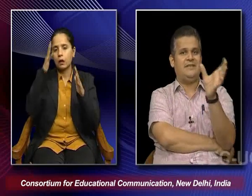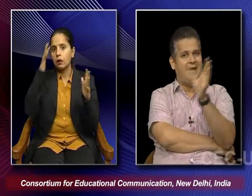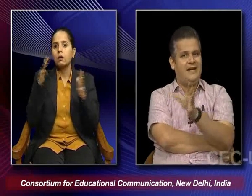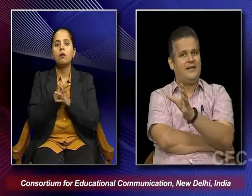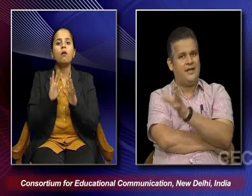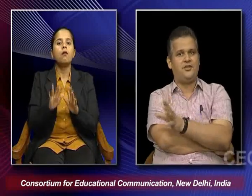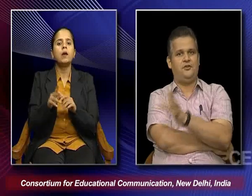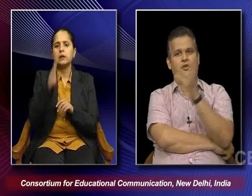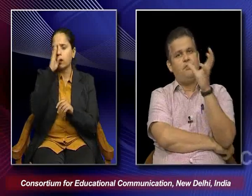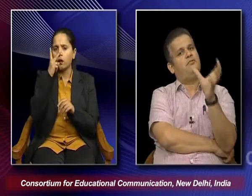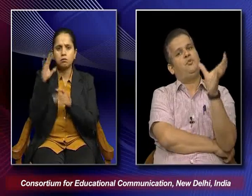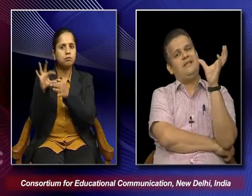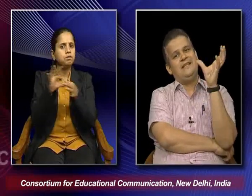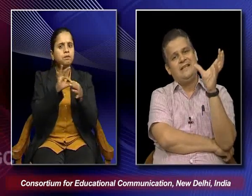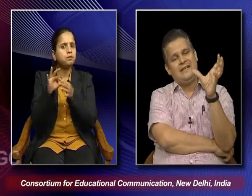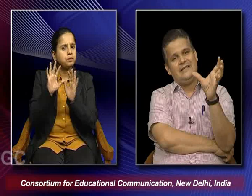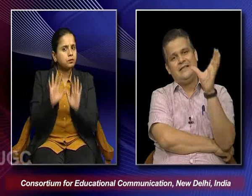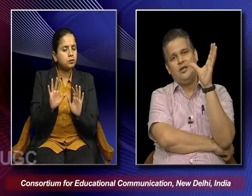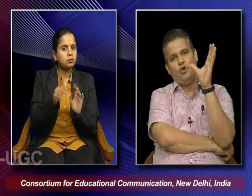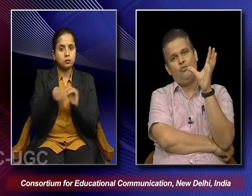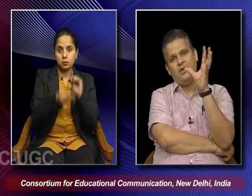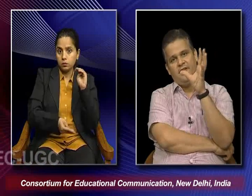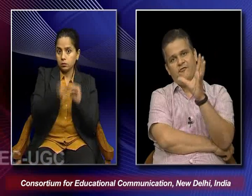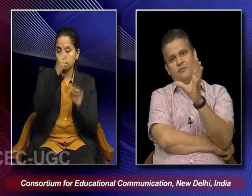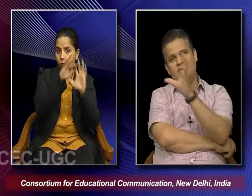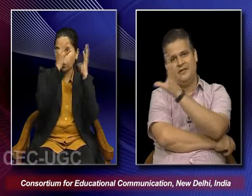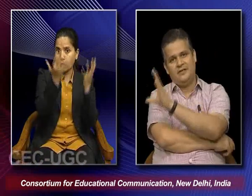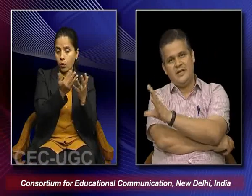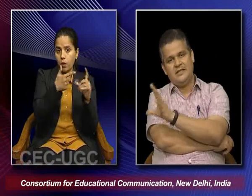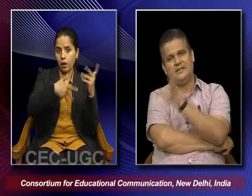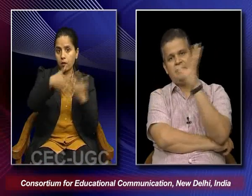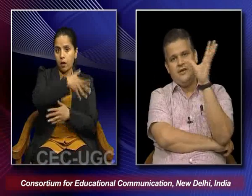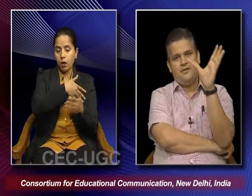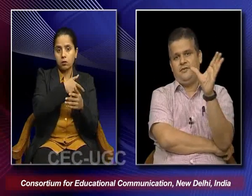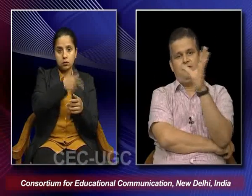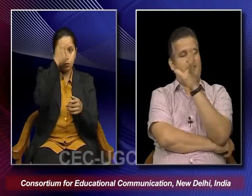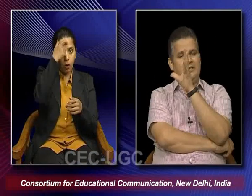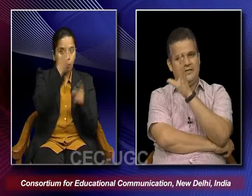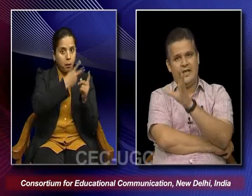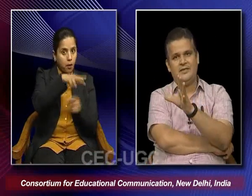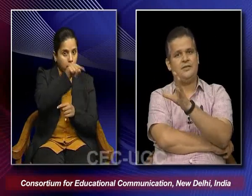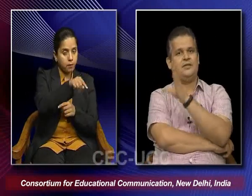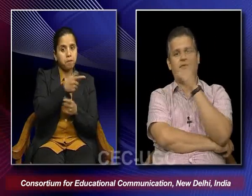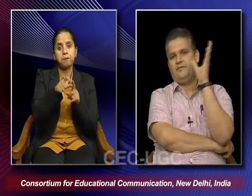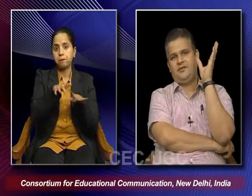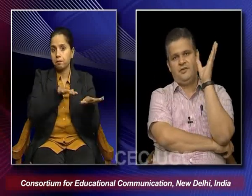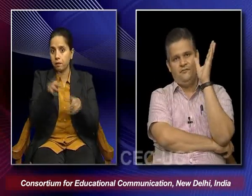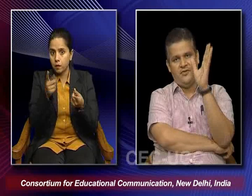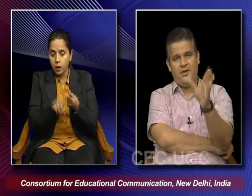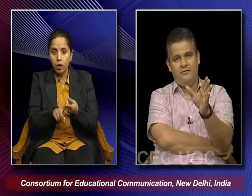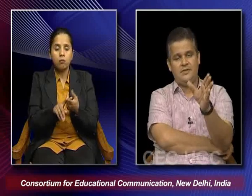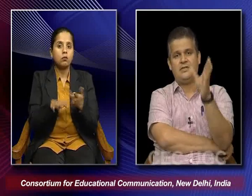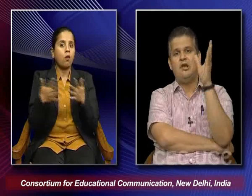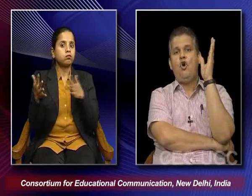there is a direct connection between increasing global environmental crisis, various disasters, extreme